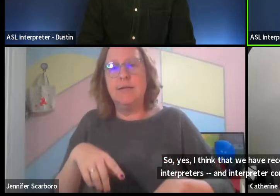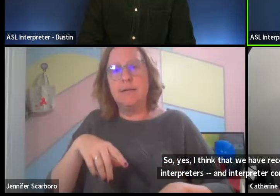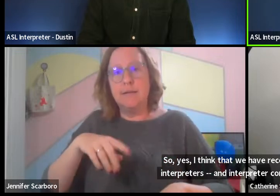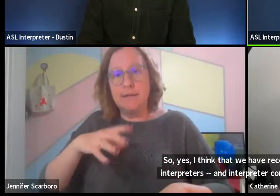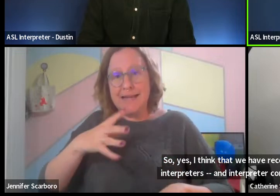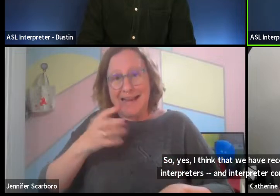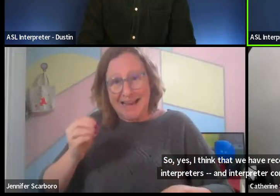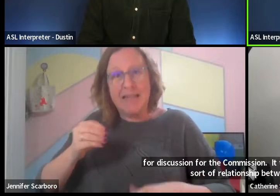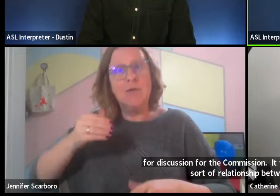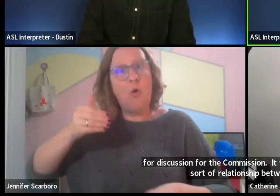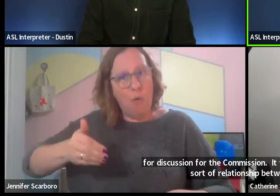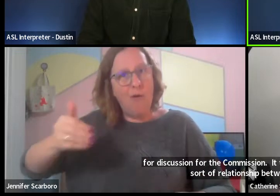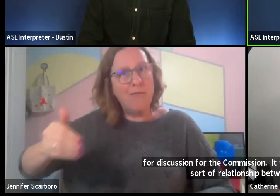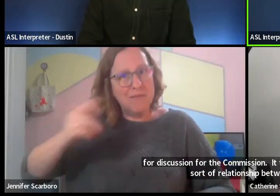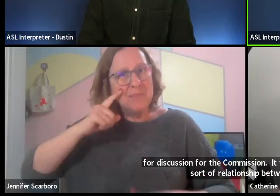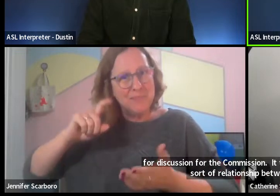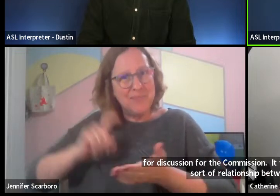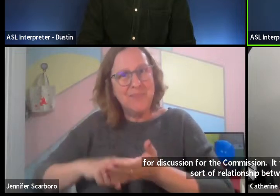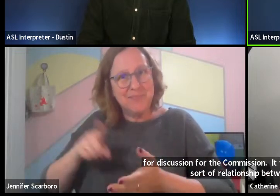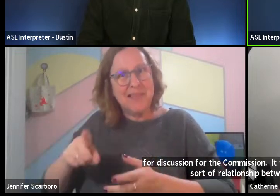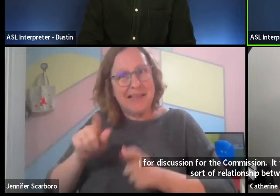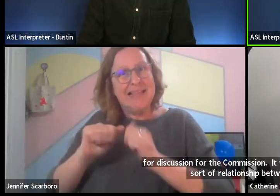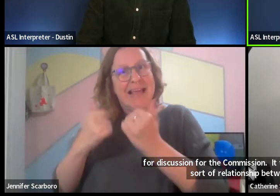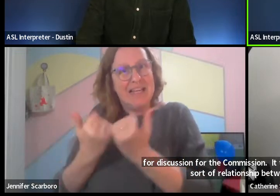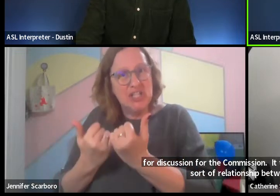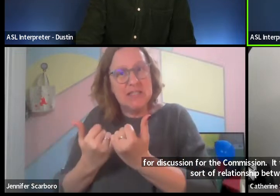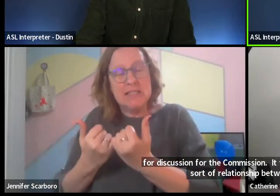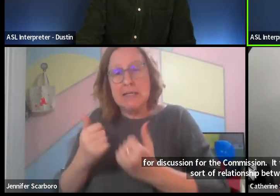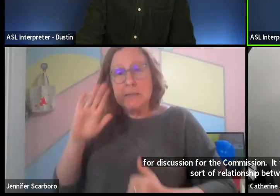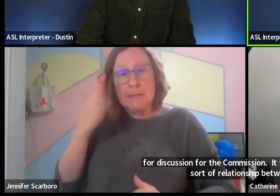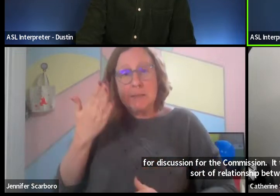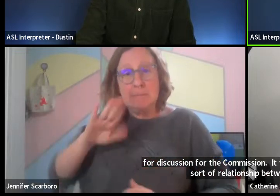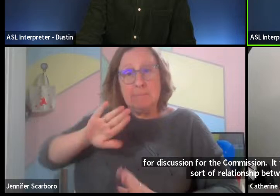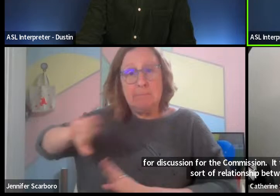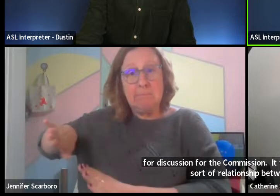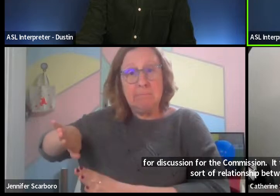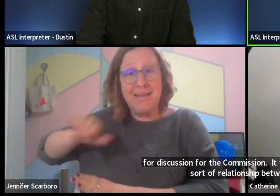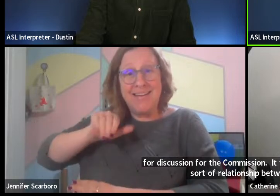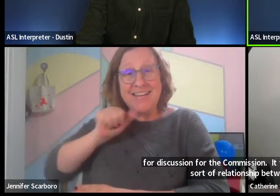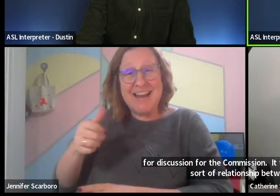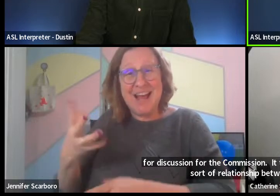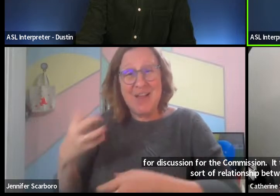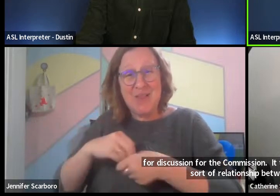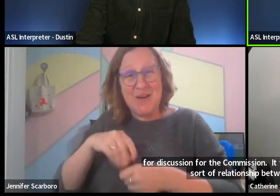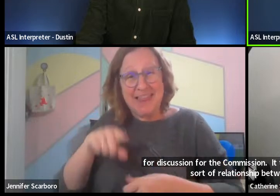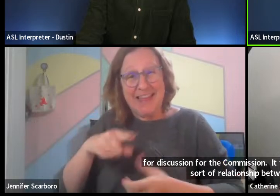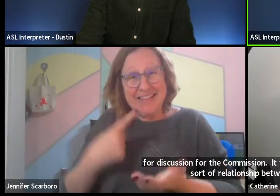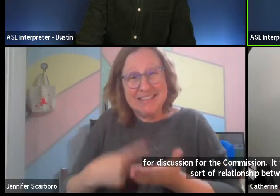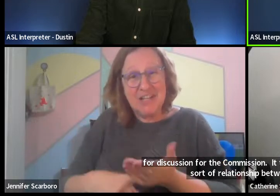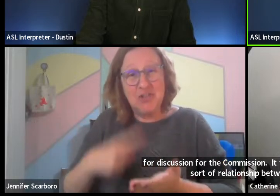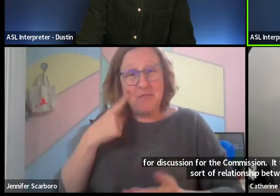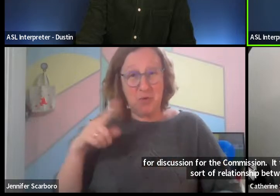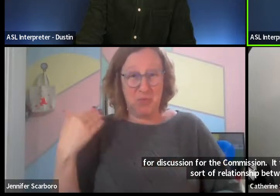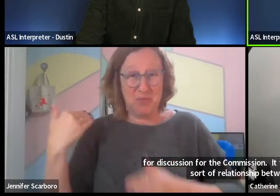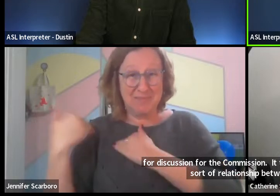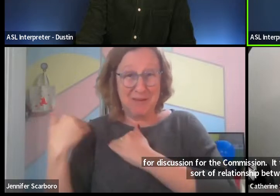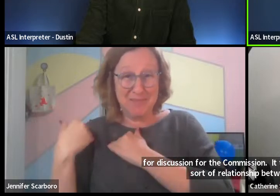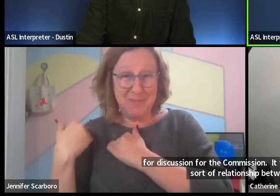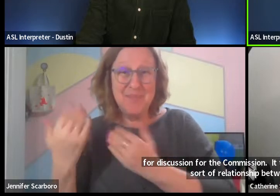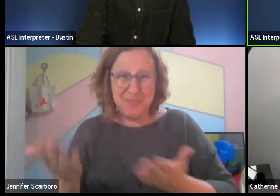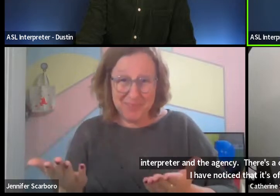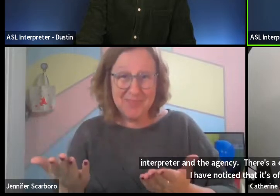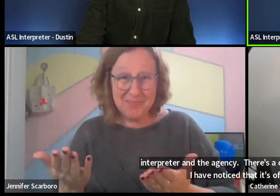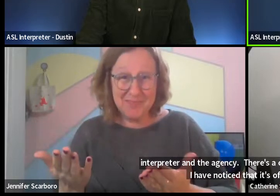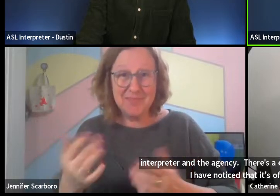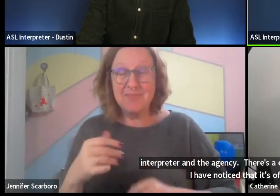and the agency. There's a connection there. And I have noticed that it's often the agency seems to not be